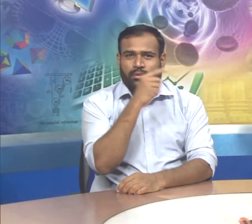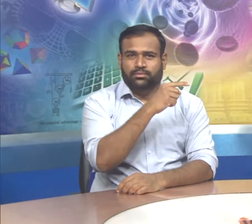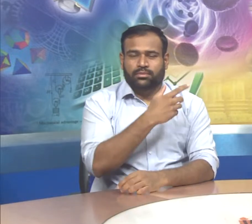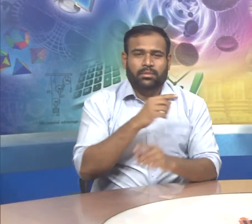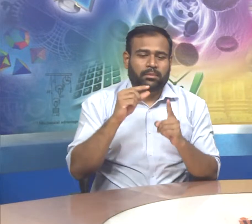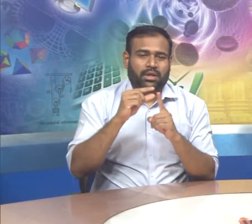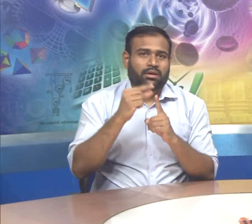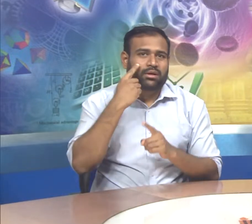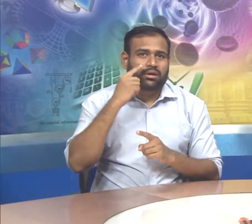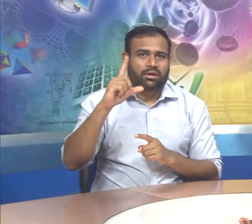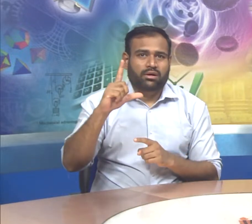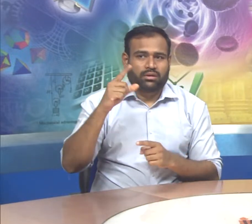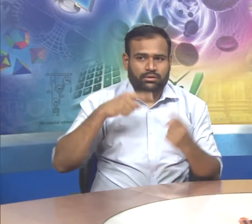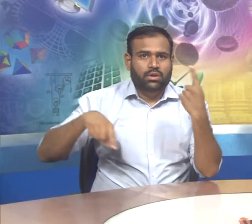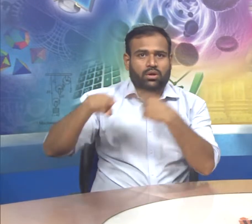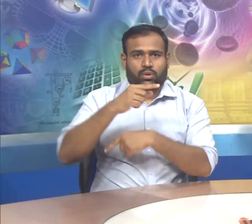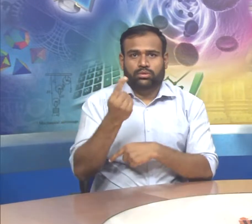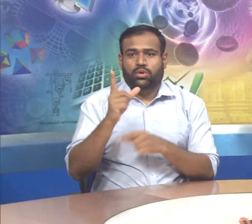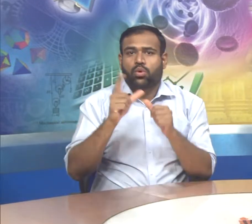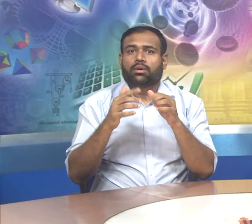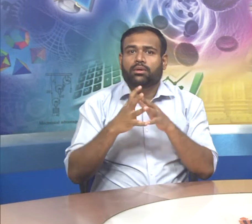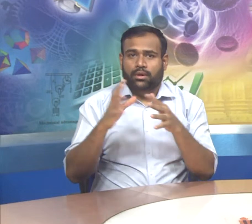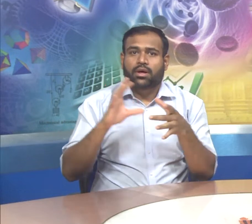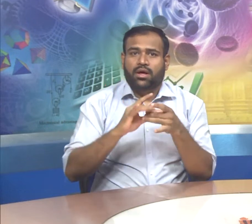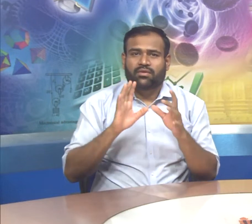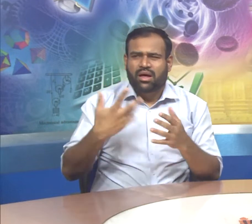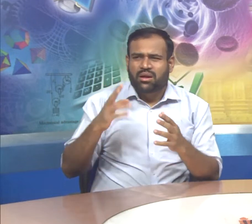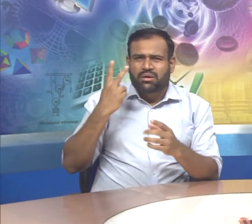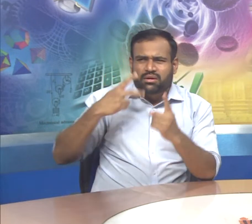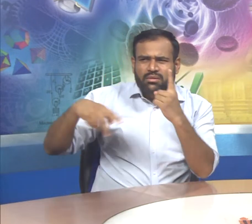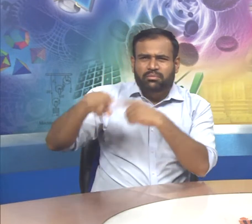Public interest litigation.